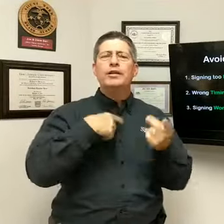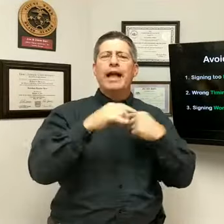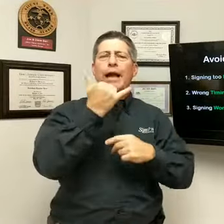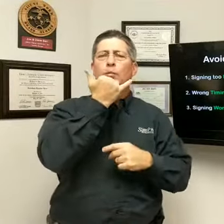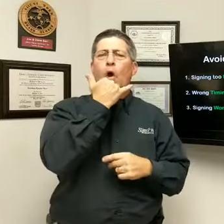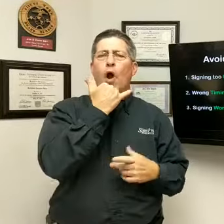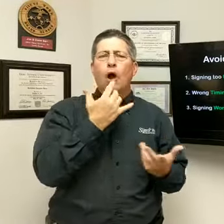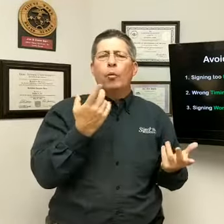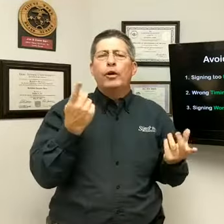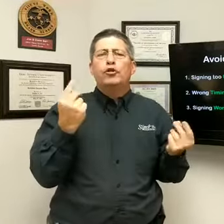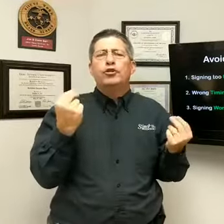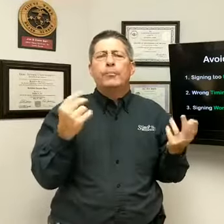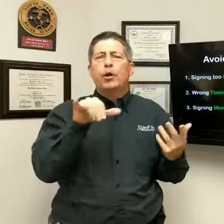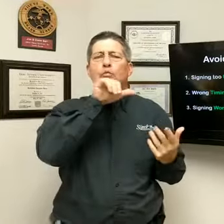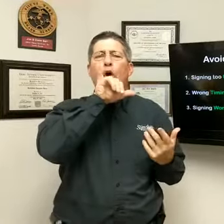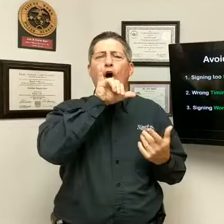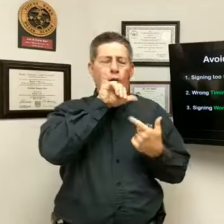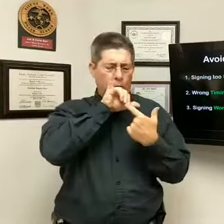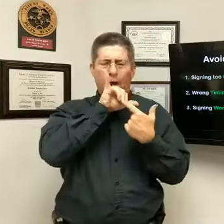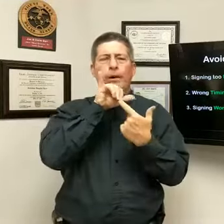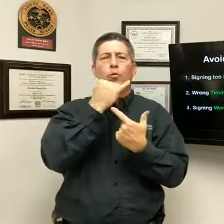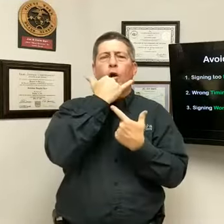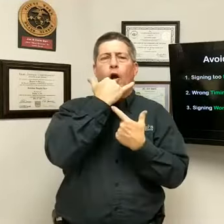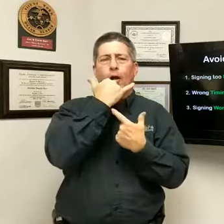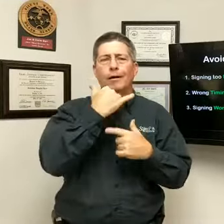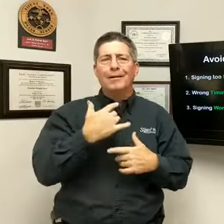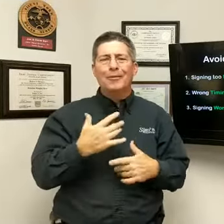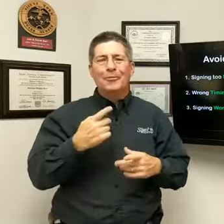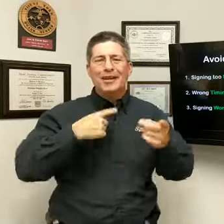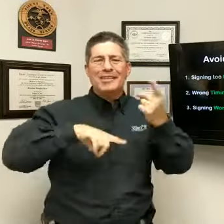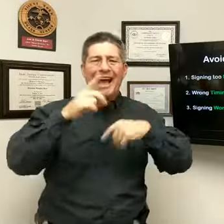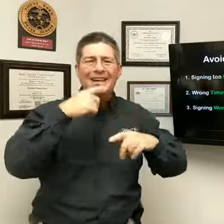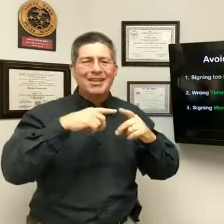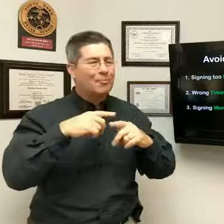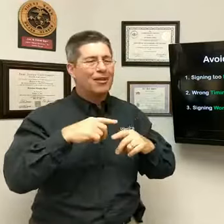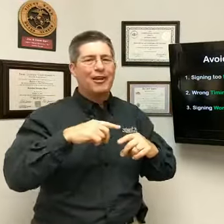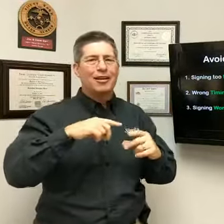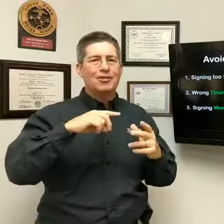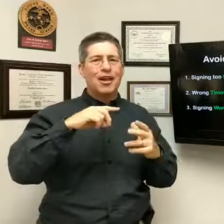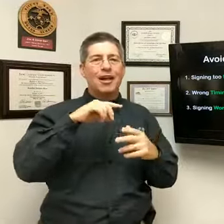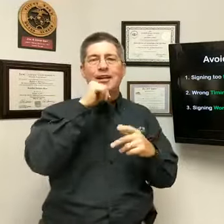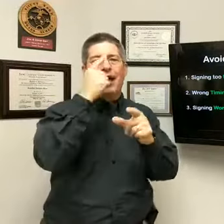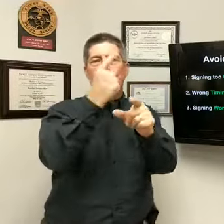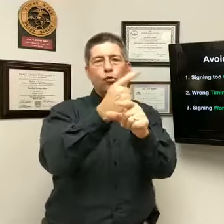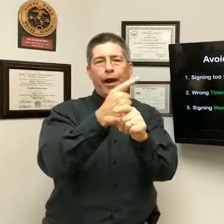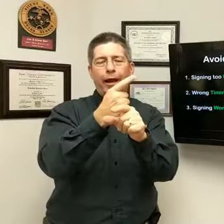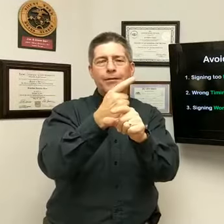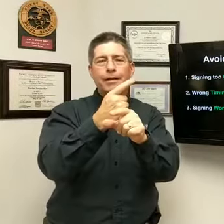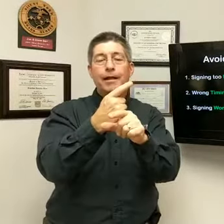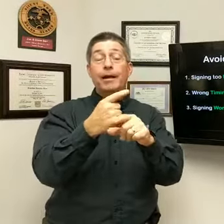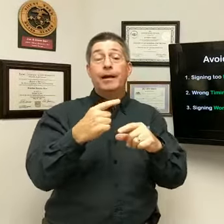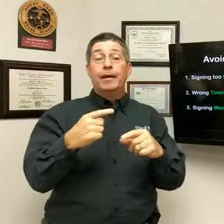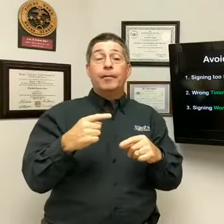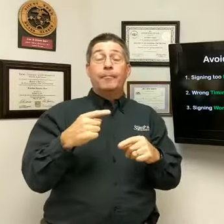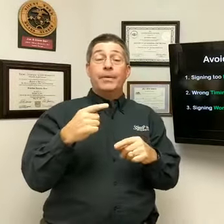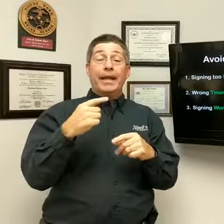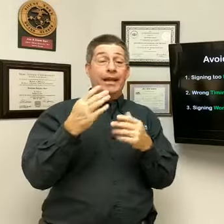sign wrong, when we do something wrong, when we sign something that is not correct, it is